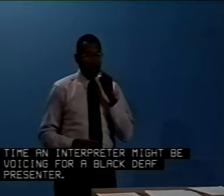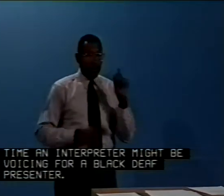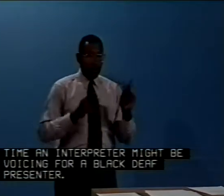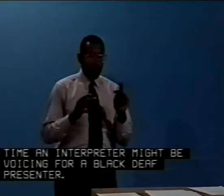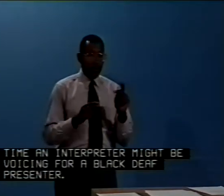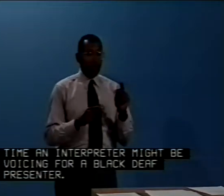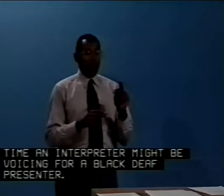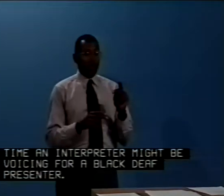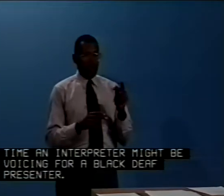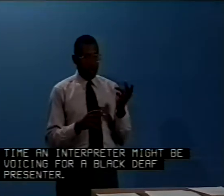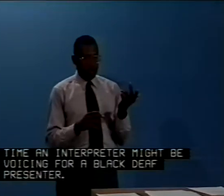Many black deaf people